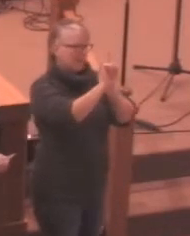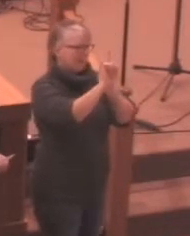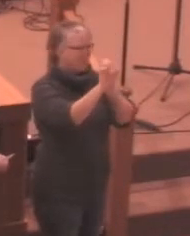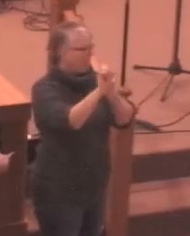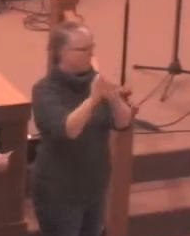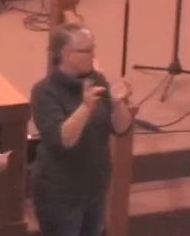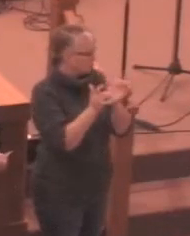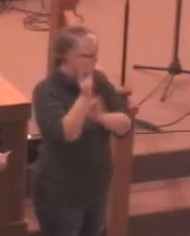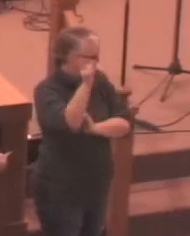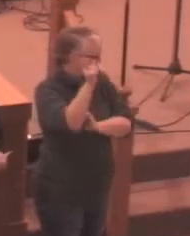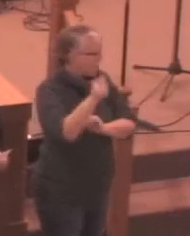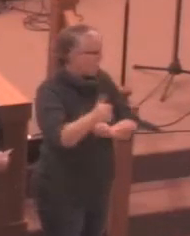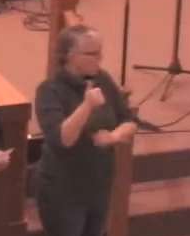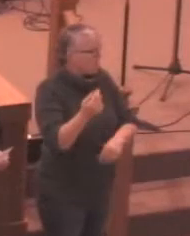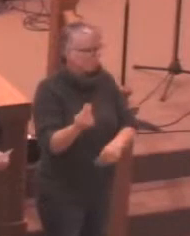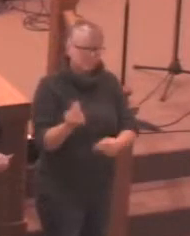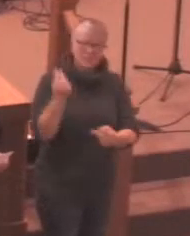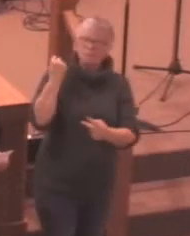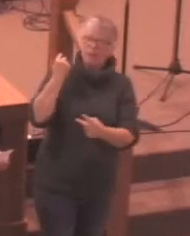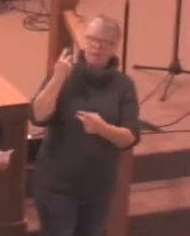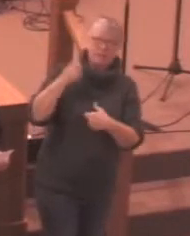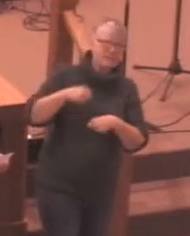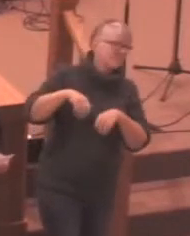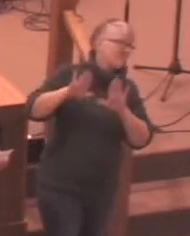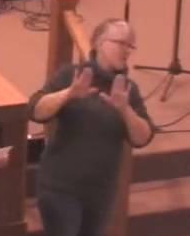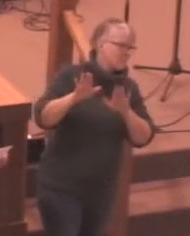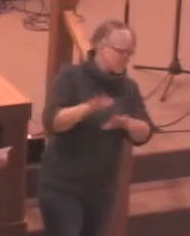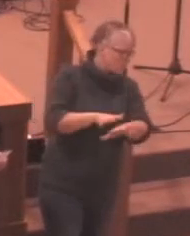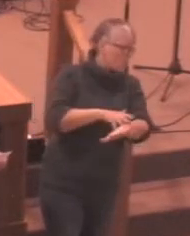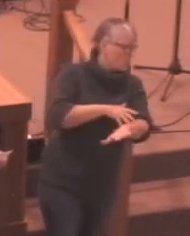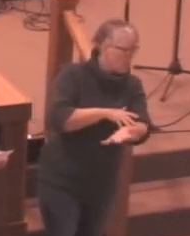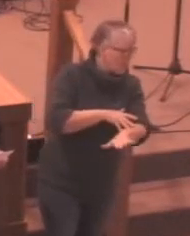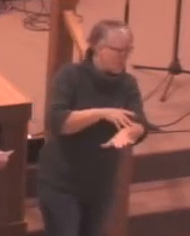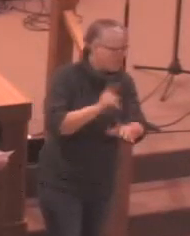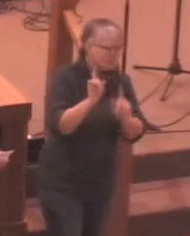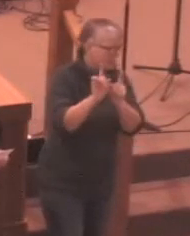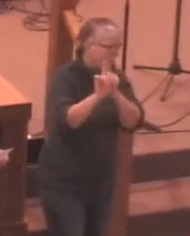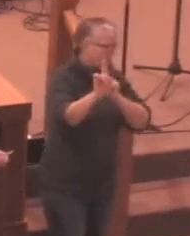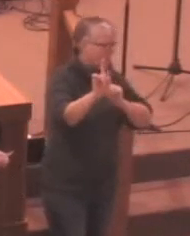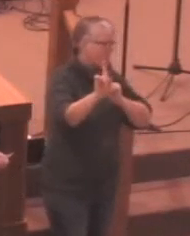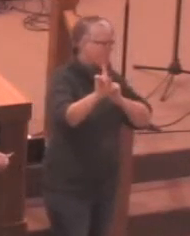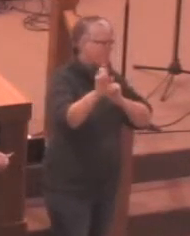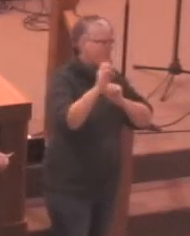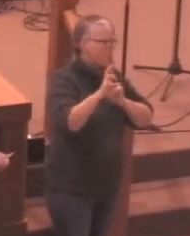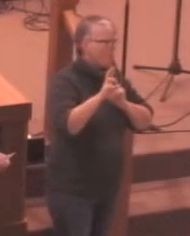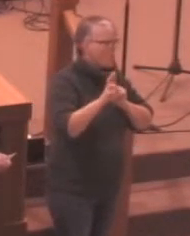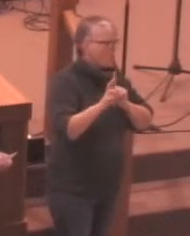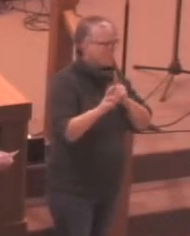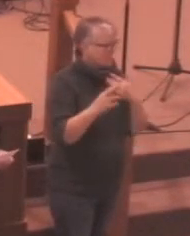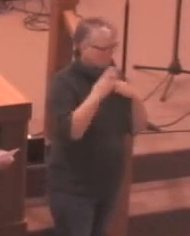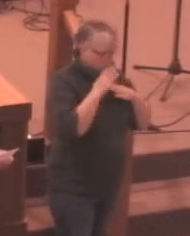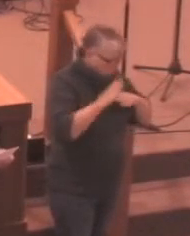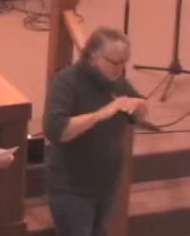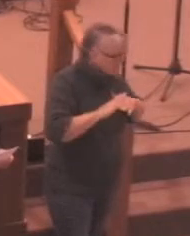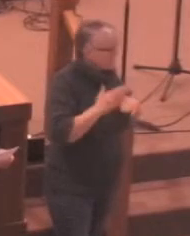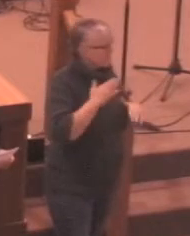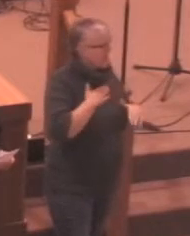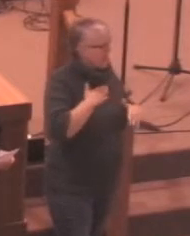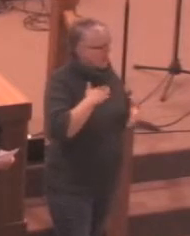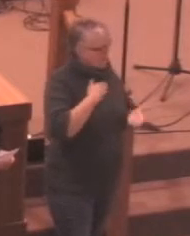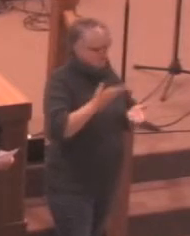Jesus. I won't look back or let up, slow down, back away, or be still. My past